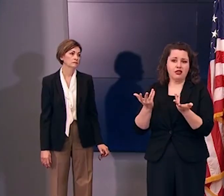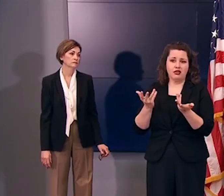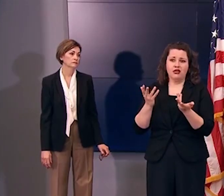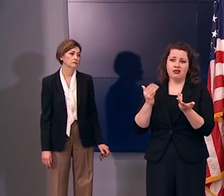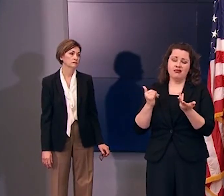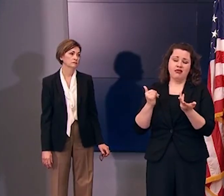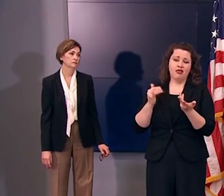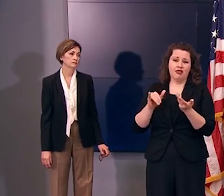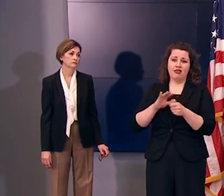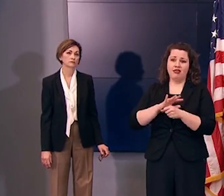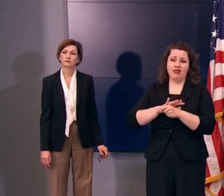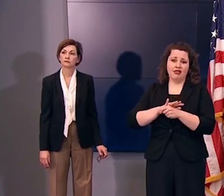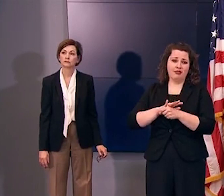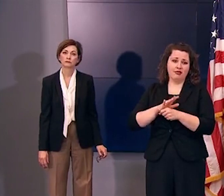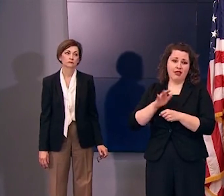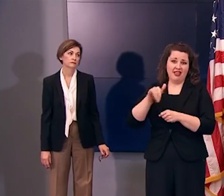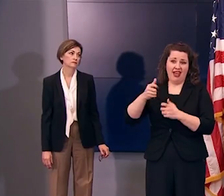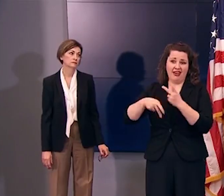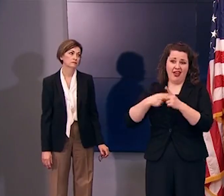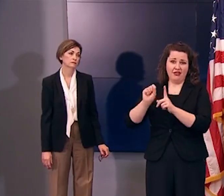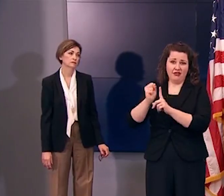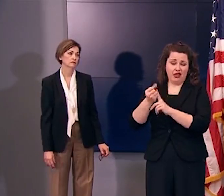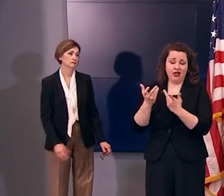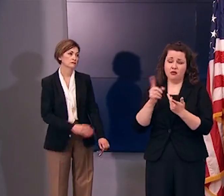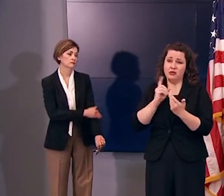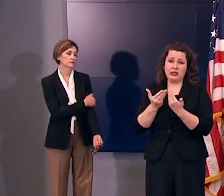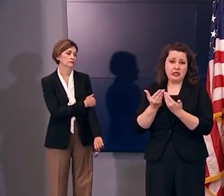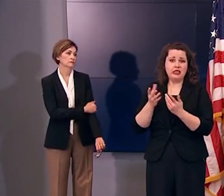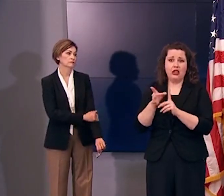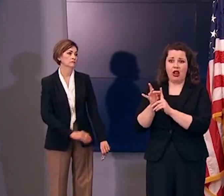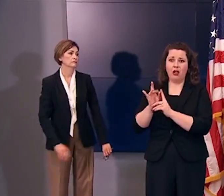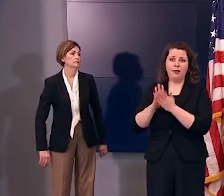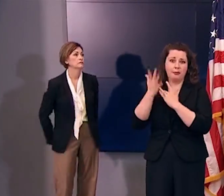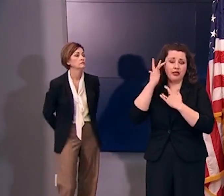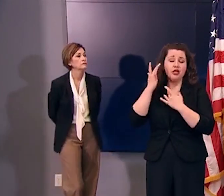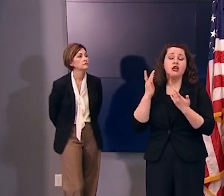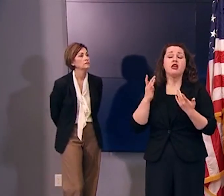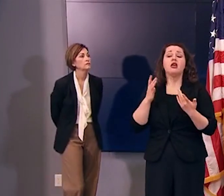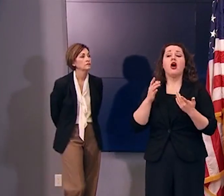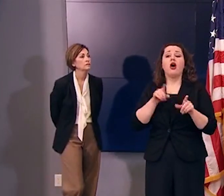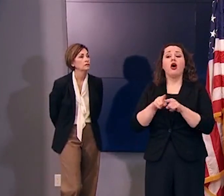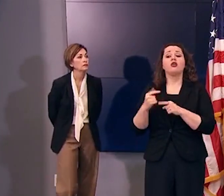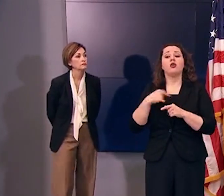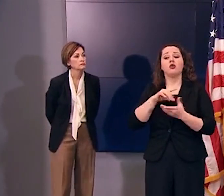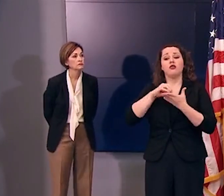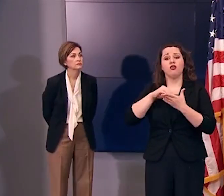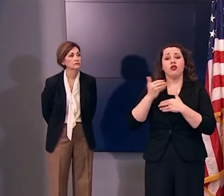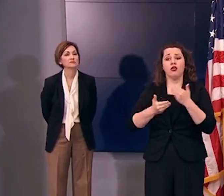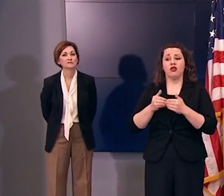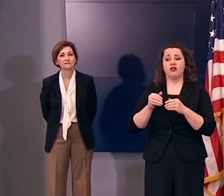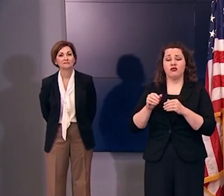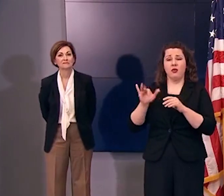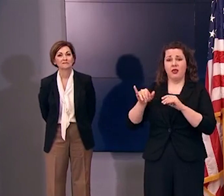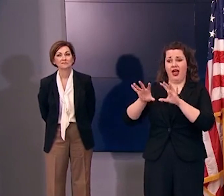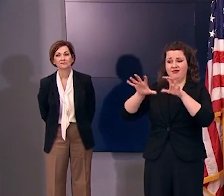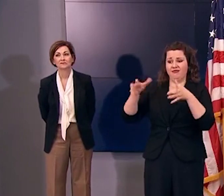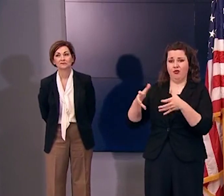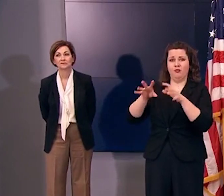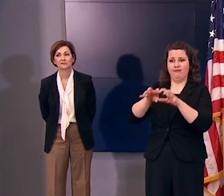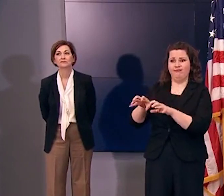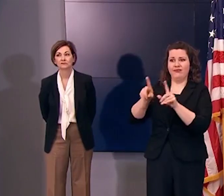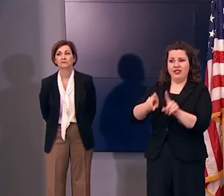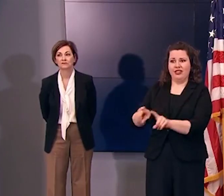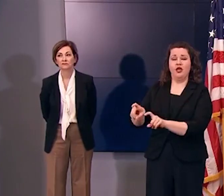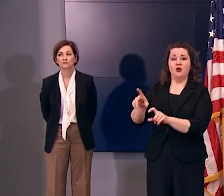of the virus in some of these sort of settings. And I think the other thing that we have learned through some of the surveillance testing is that because we're testing